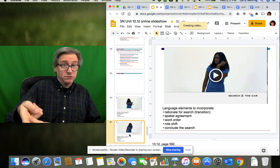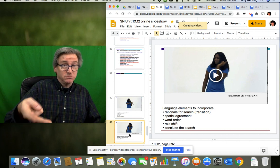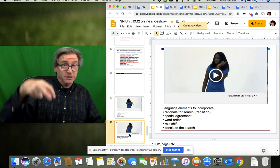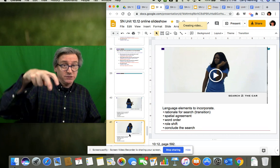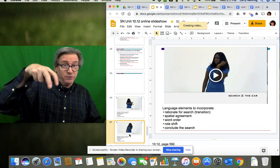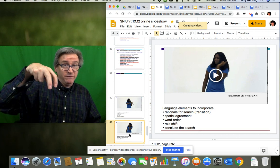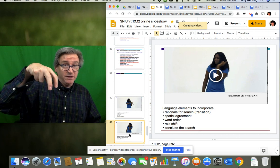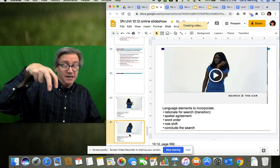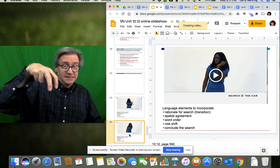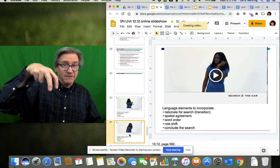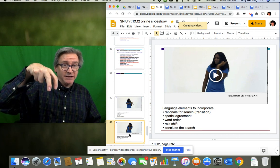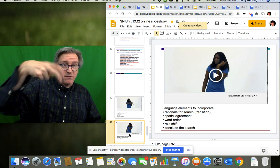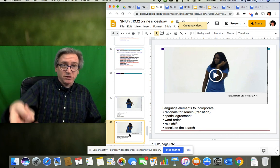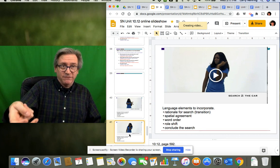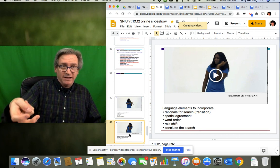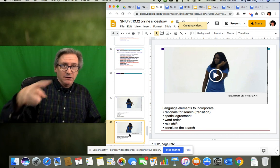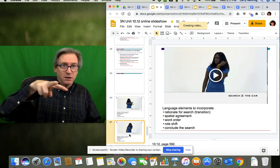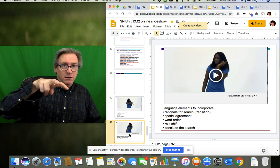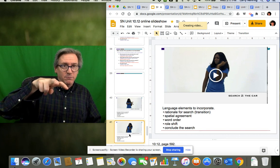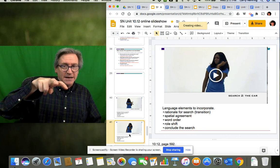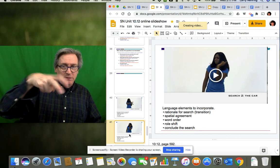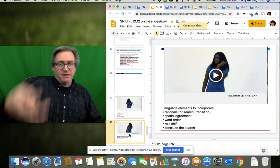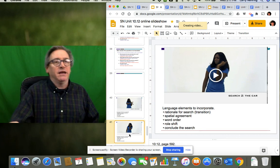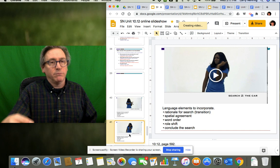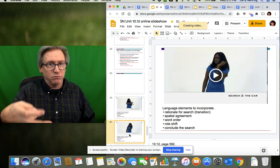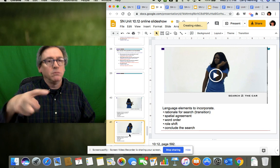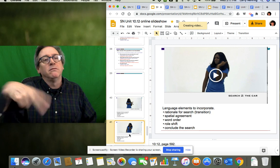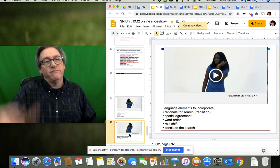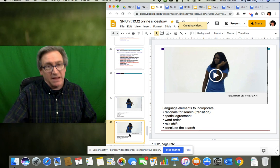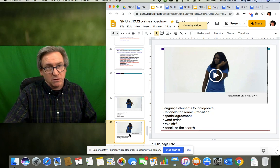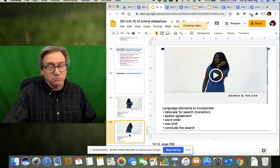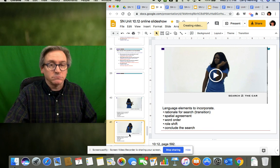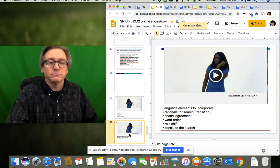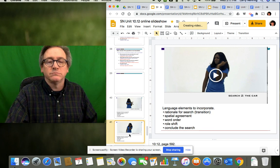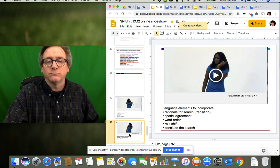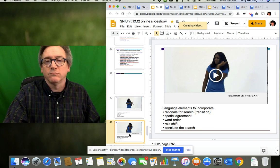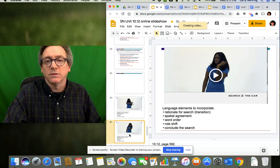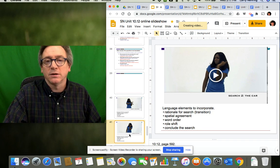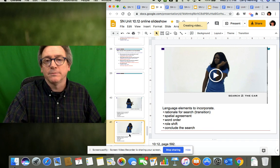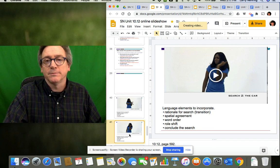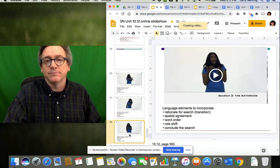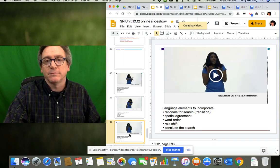fell out, right? So it's kind of like if a person fell out, but now it's a thing, fell out.